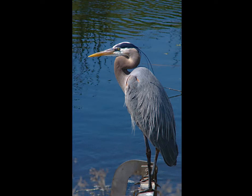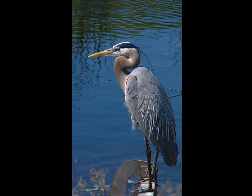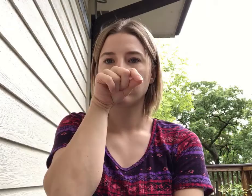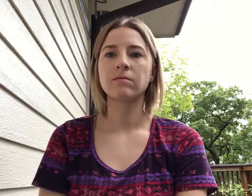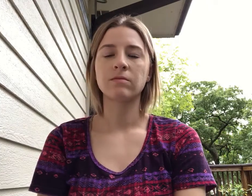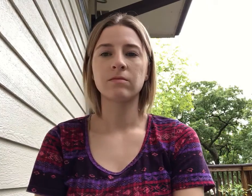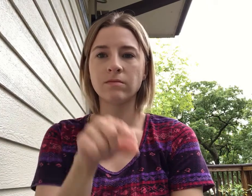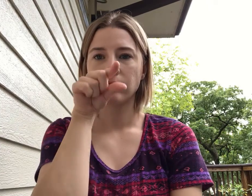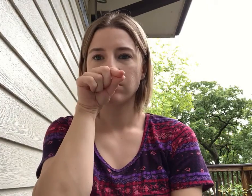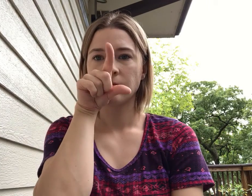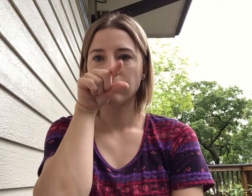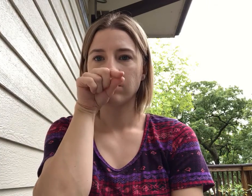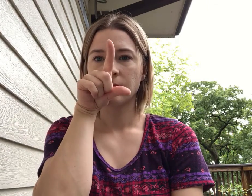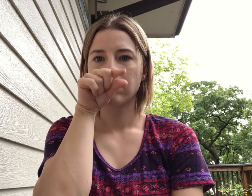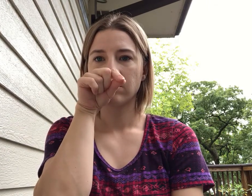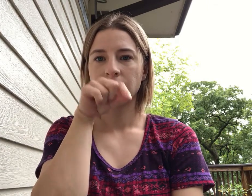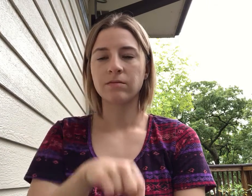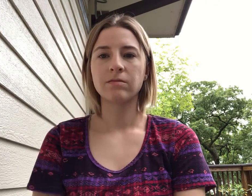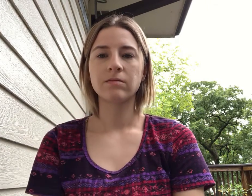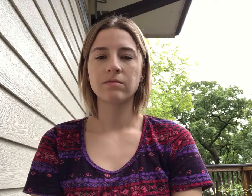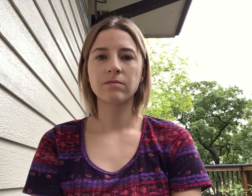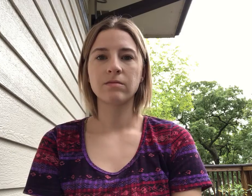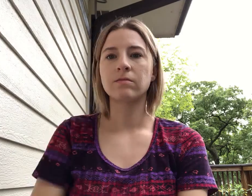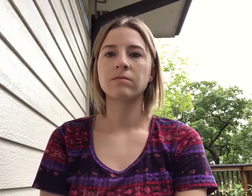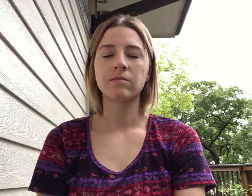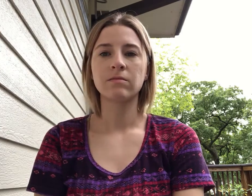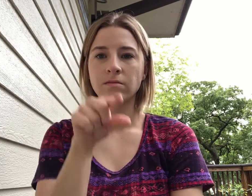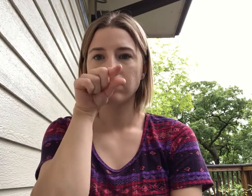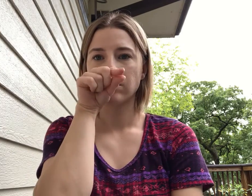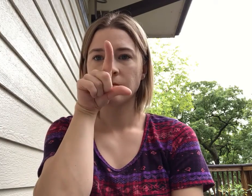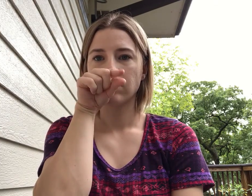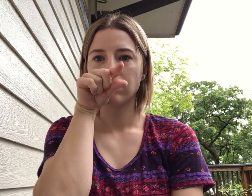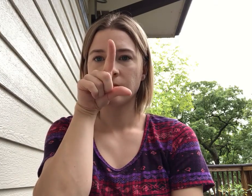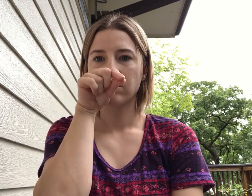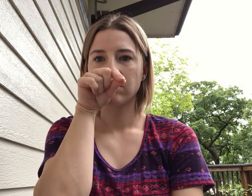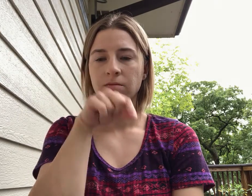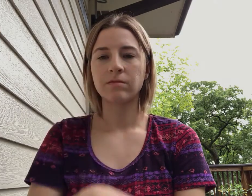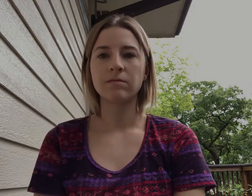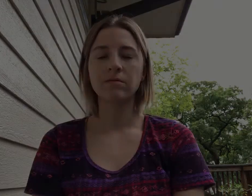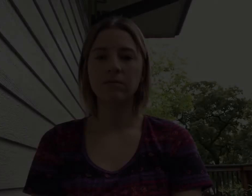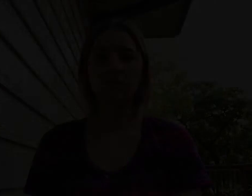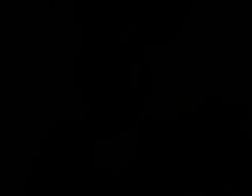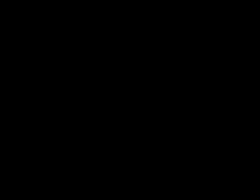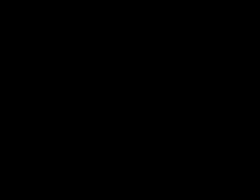Hold your hand near your mouth and open and close your thumb and pointer finger.